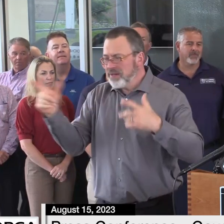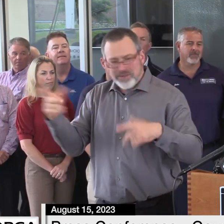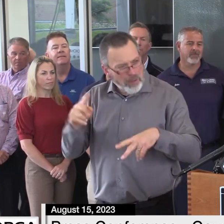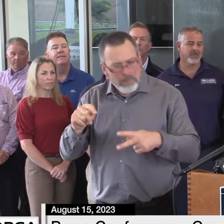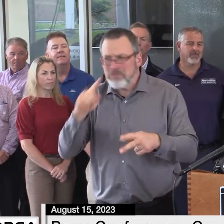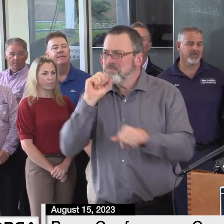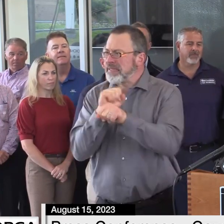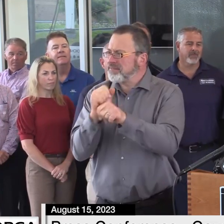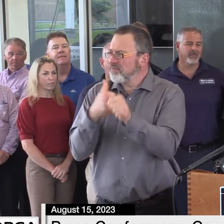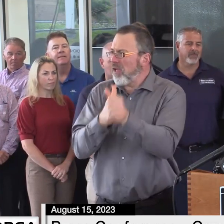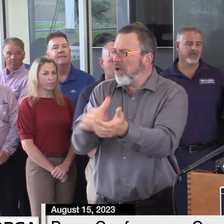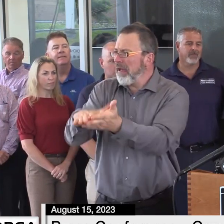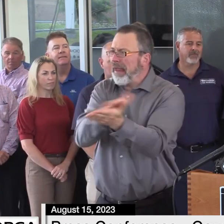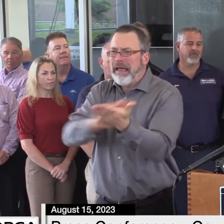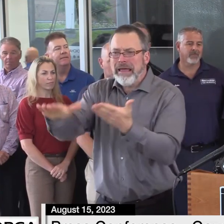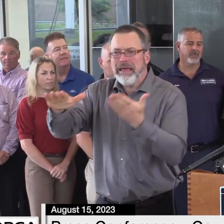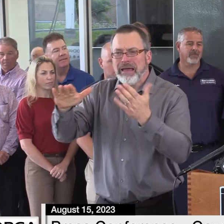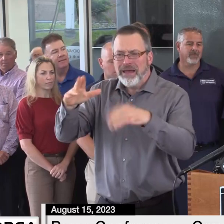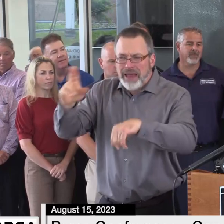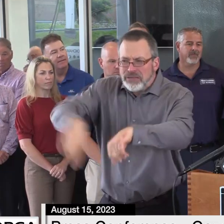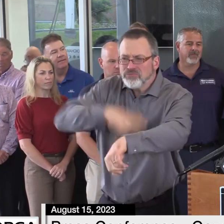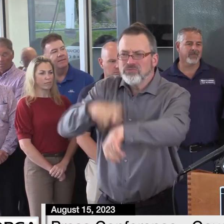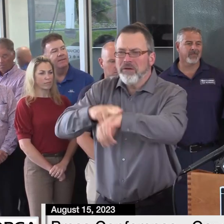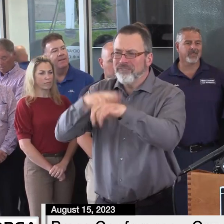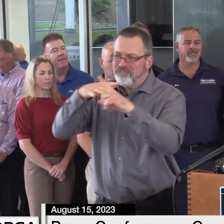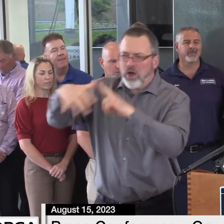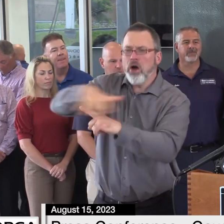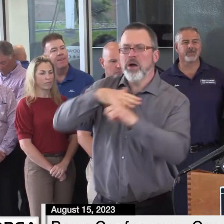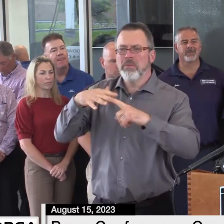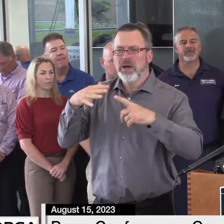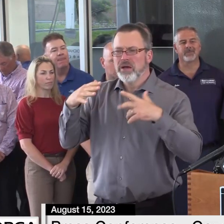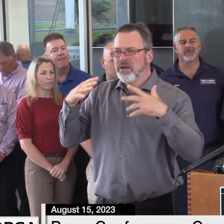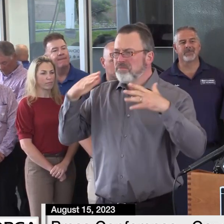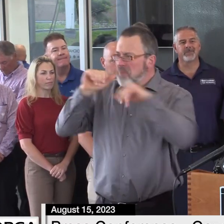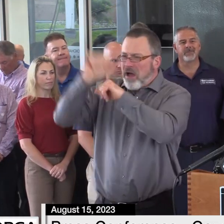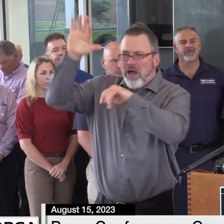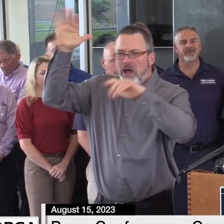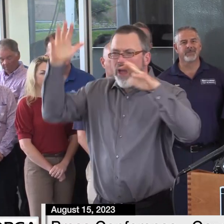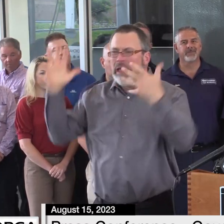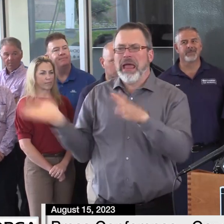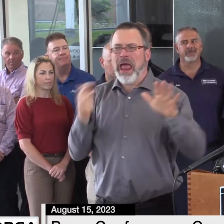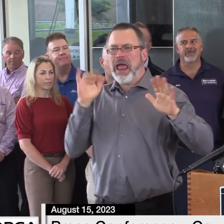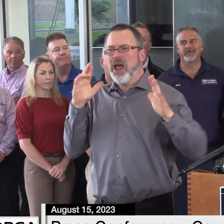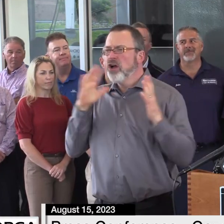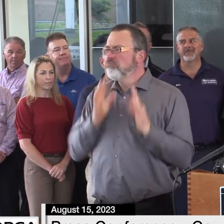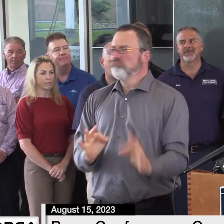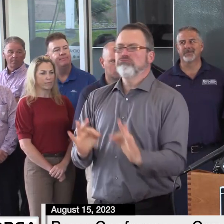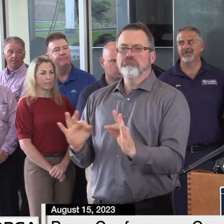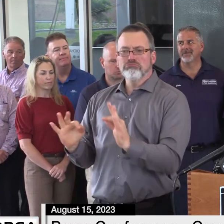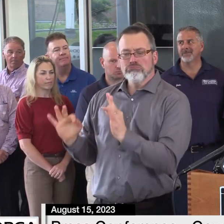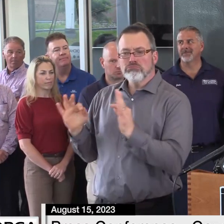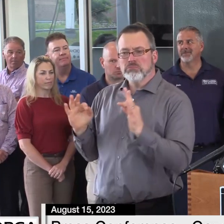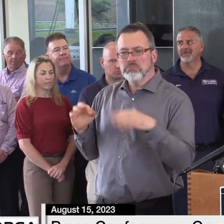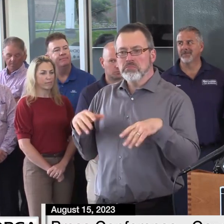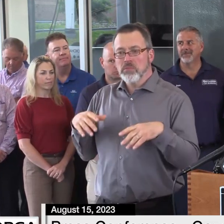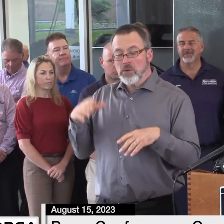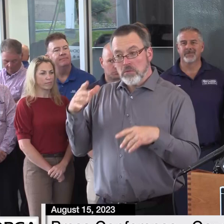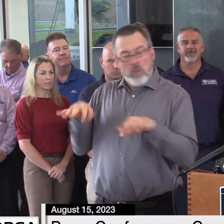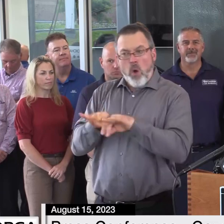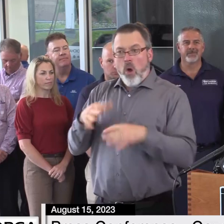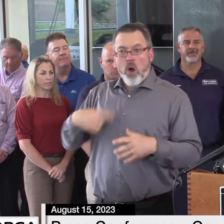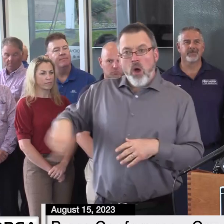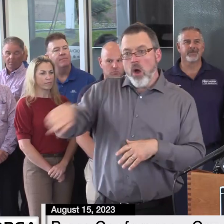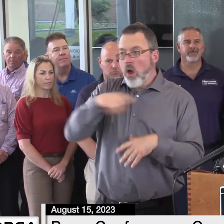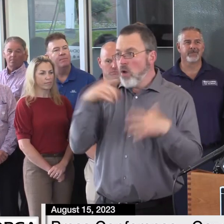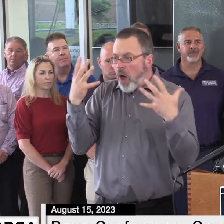natural landscapes that we all get to live, work, and play in. So it's very important to take the initiative on,